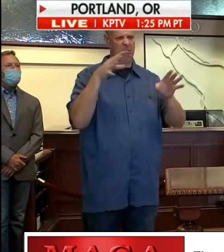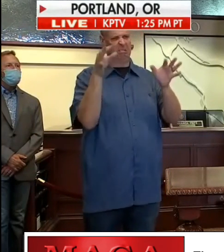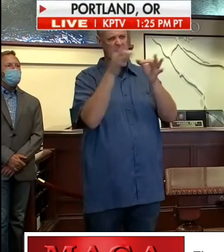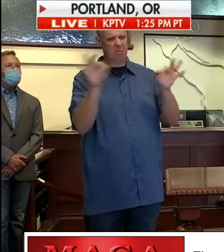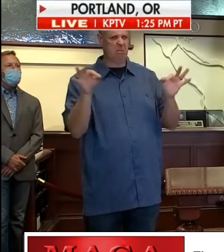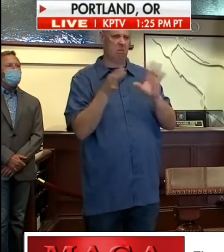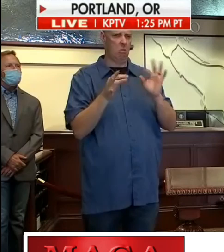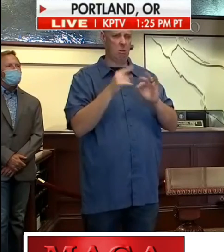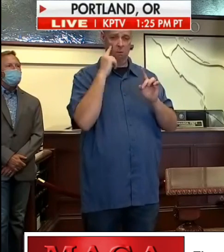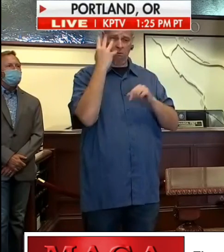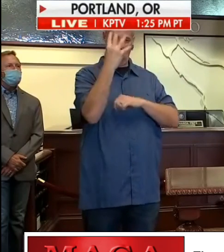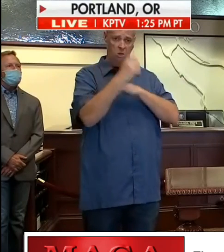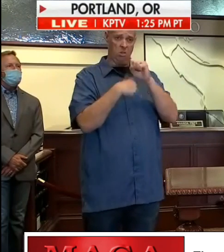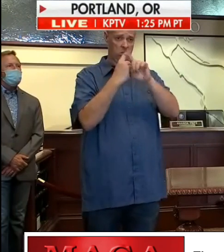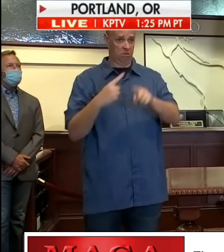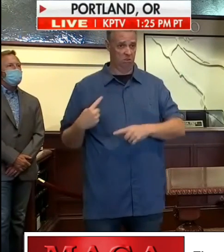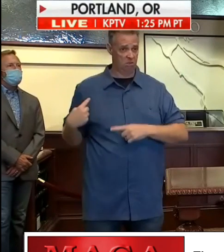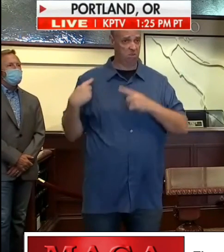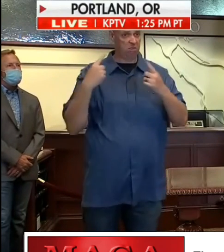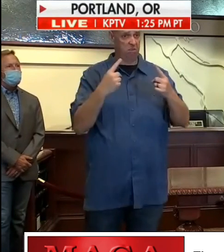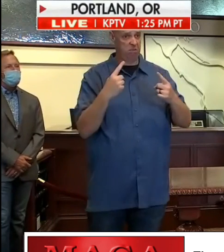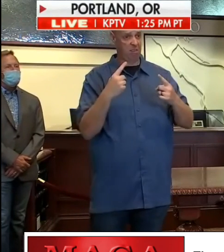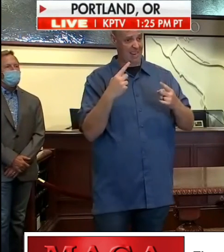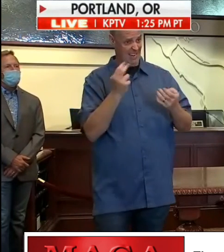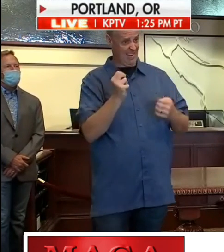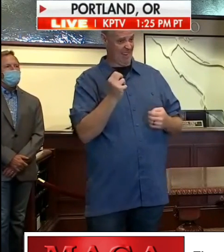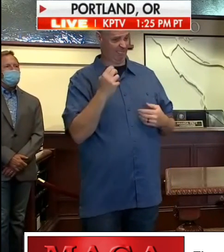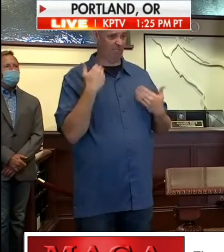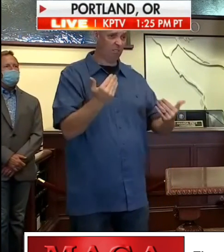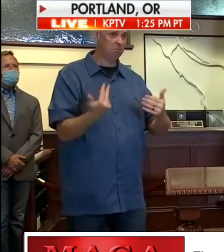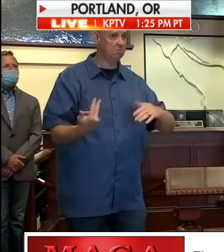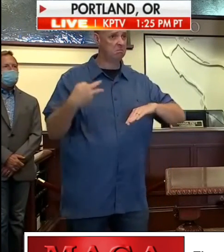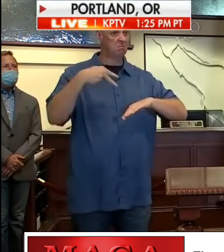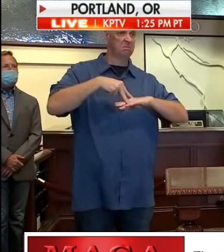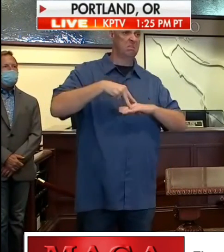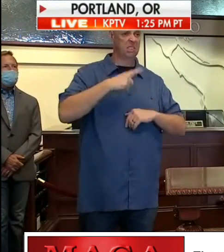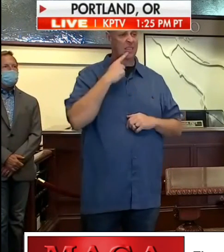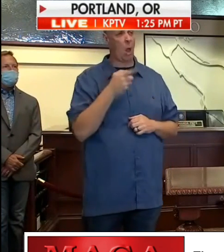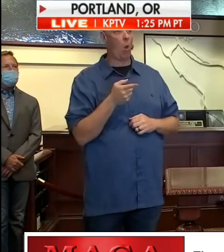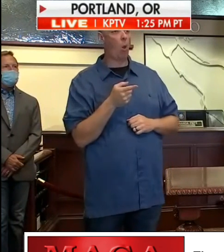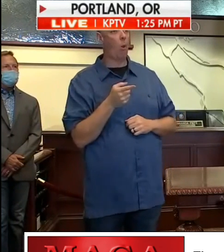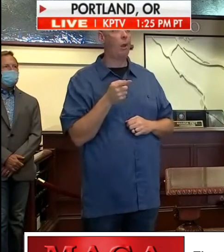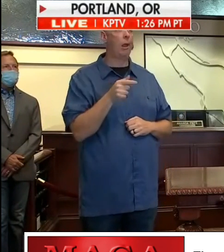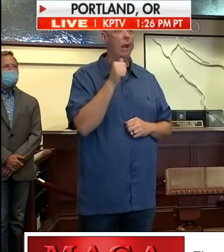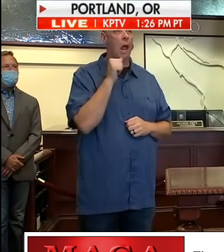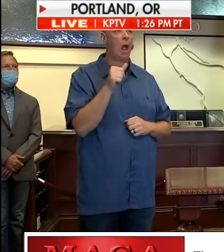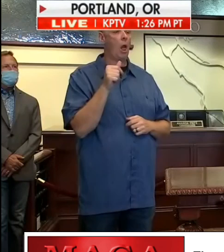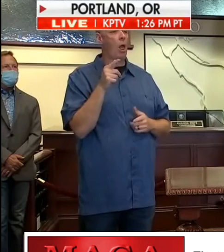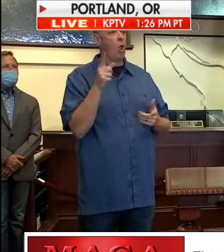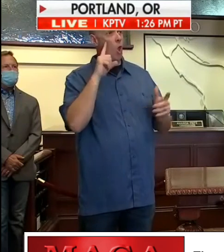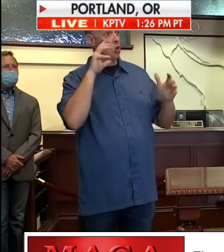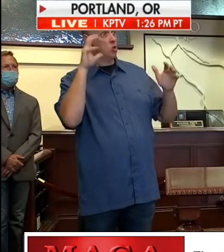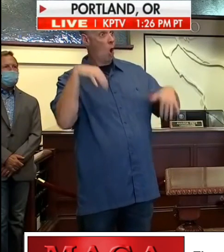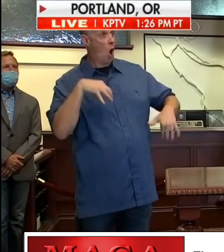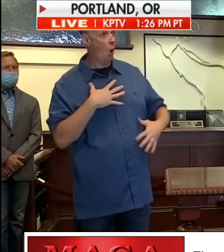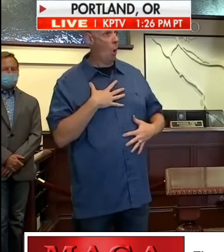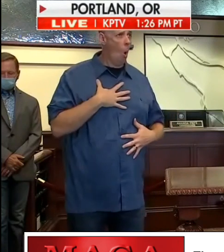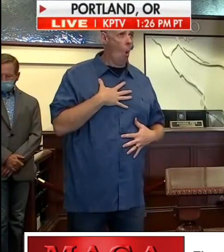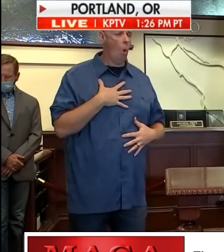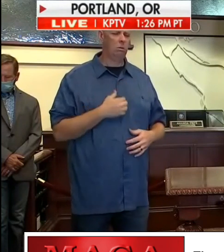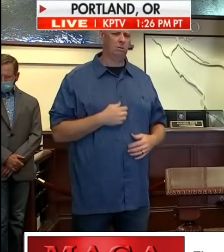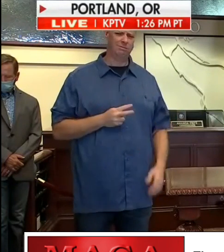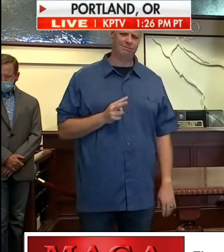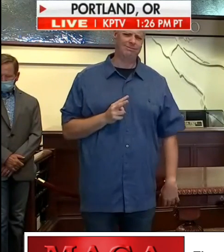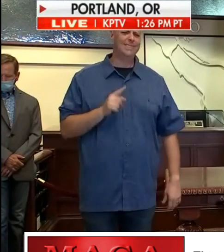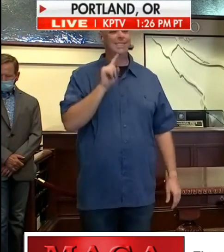for 4 years, for him to now stand here and say that it's unexpected and act as though he's shocked is appalling to